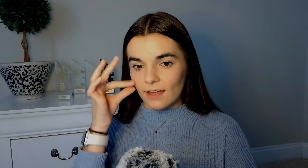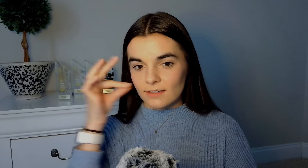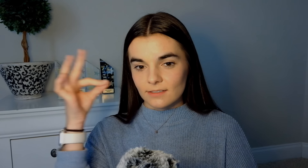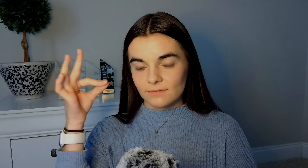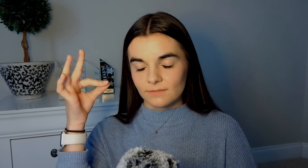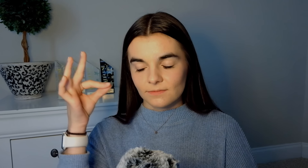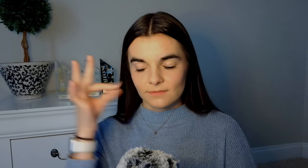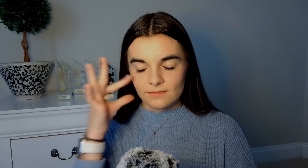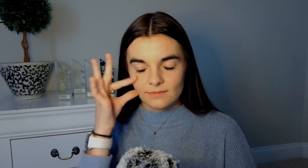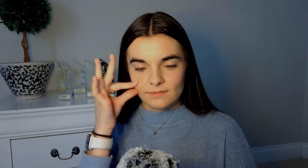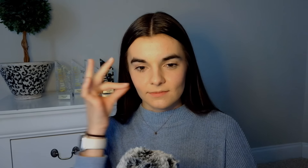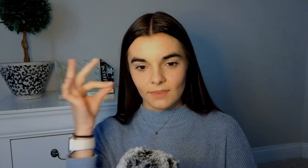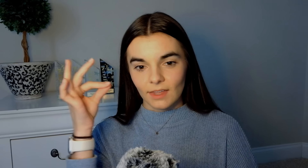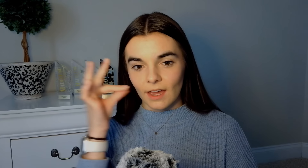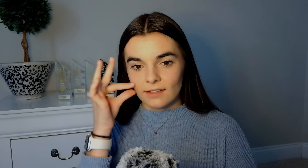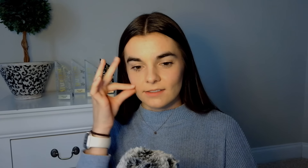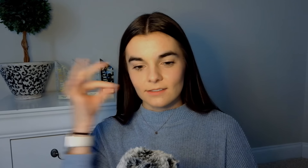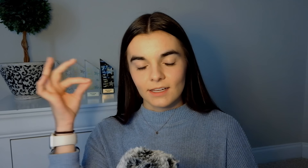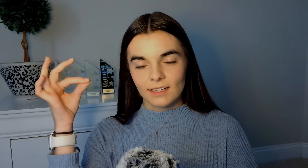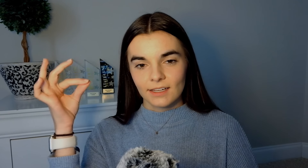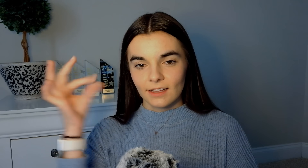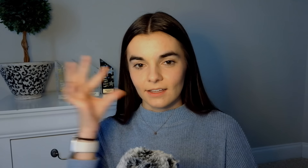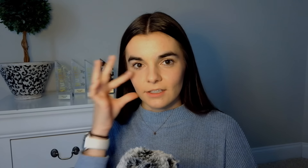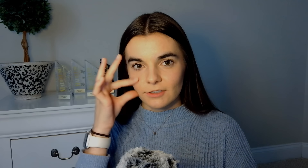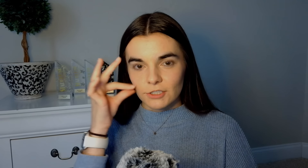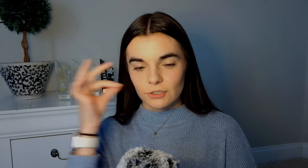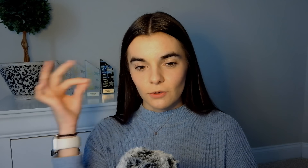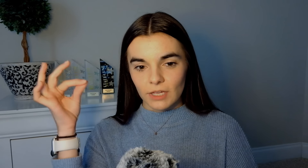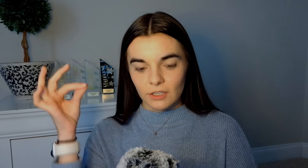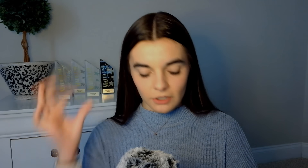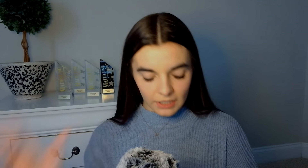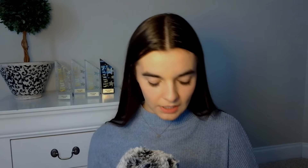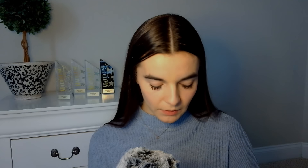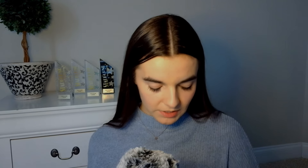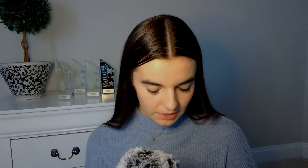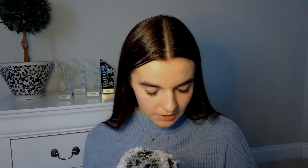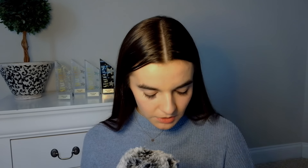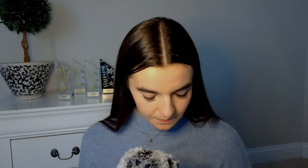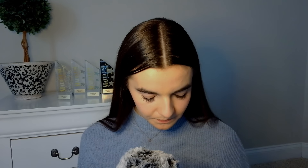cat, cat. Like you're stroking your kitty whiskers.